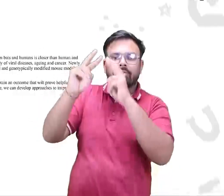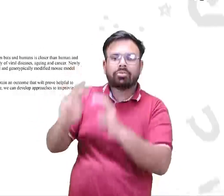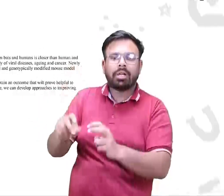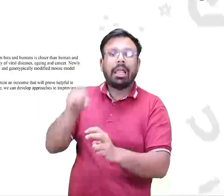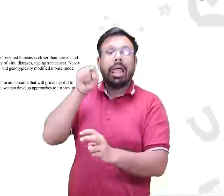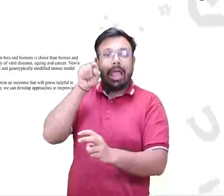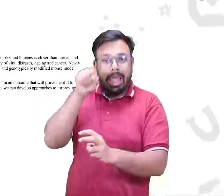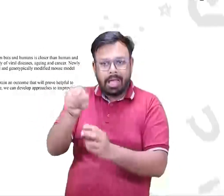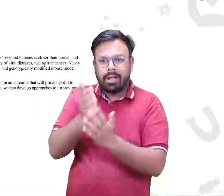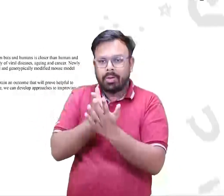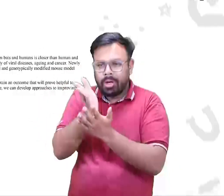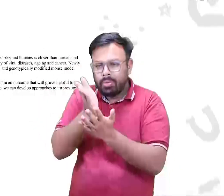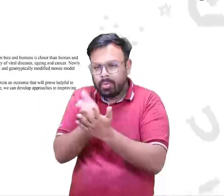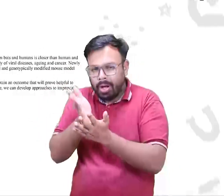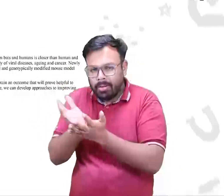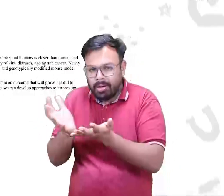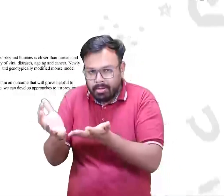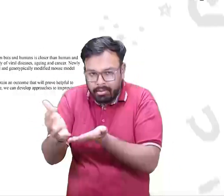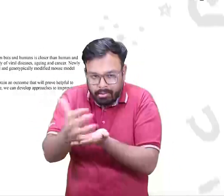harnessing knowledge from nature,